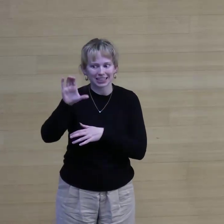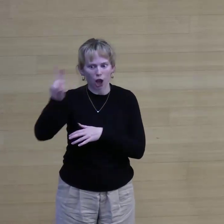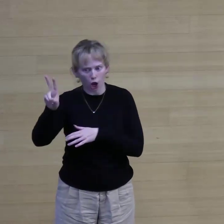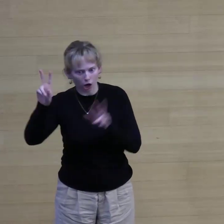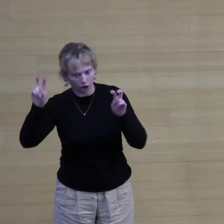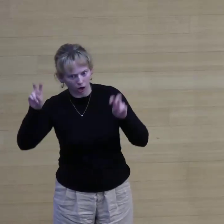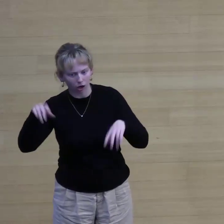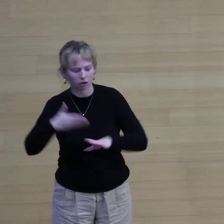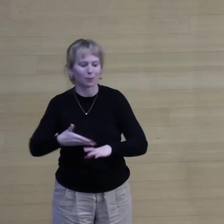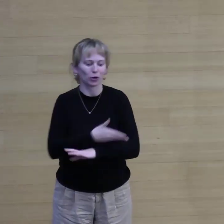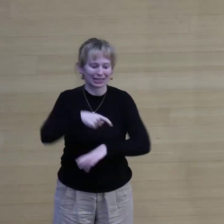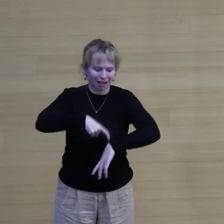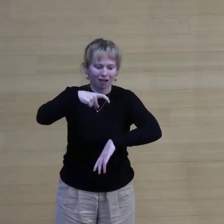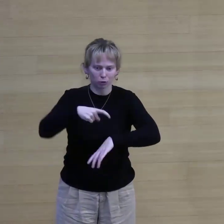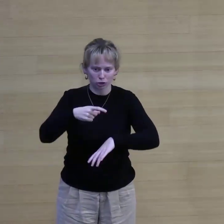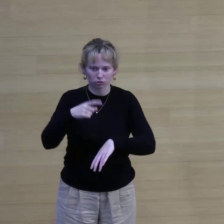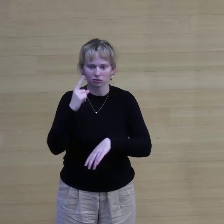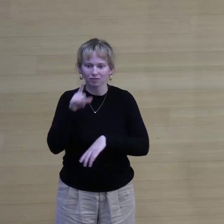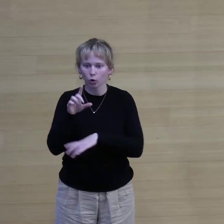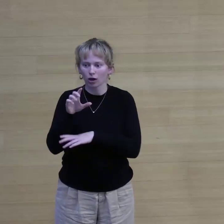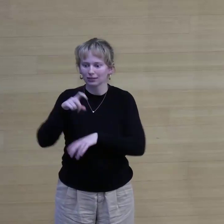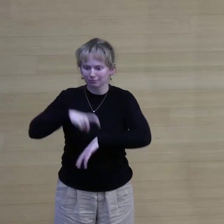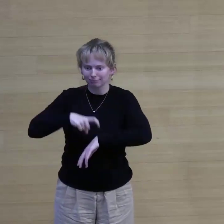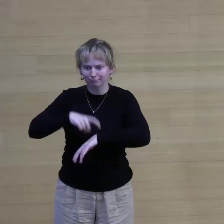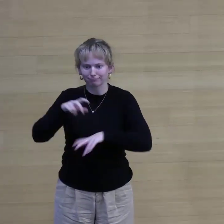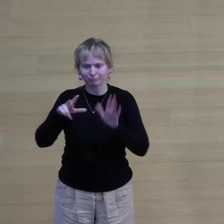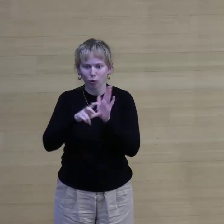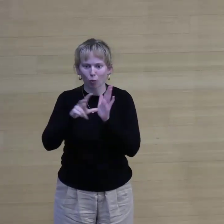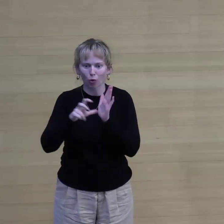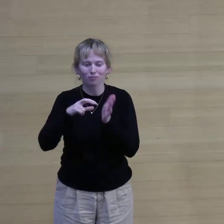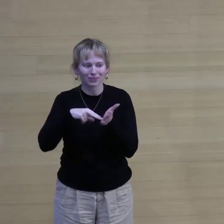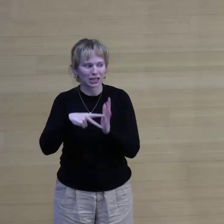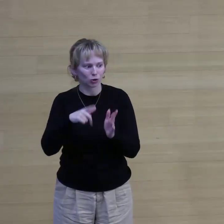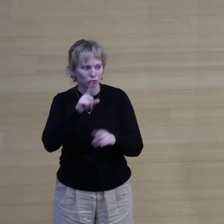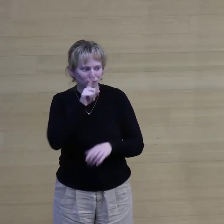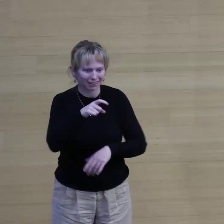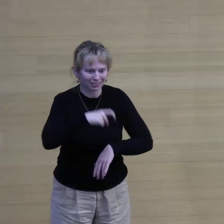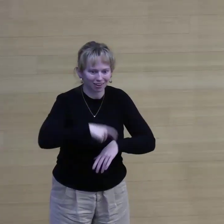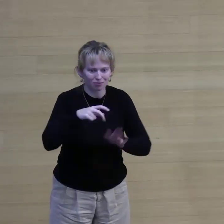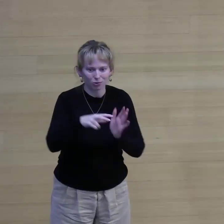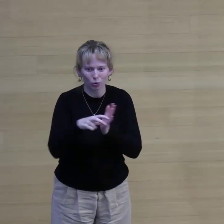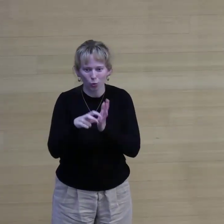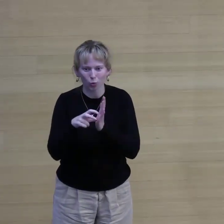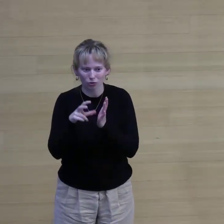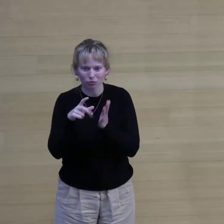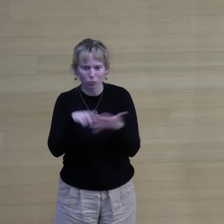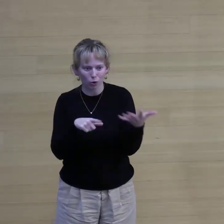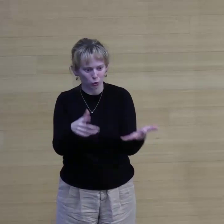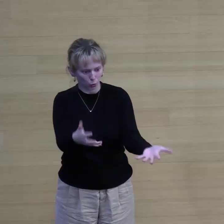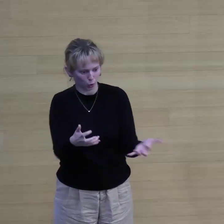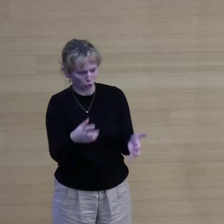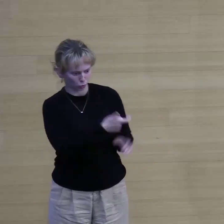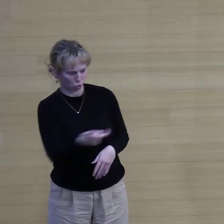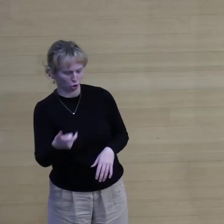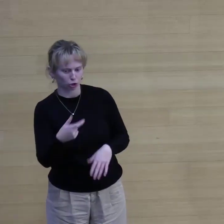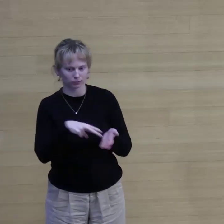was pre-timers for VCRs. So you would have to real time record what you wanted to record. You